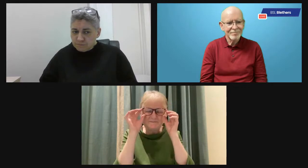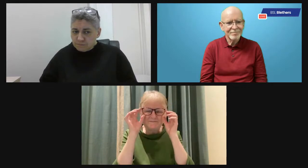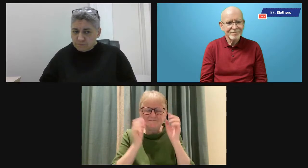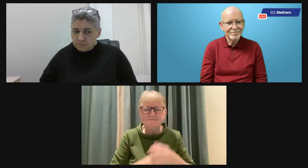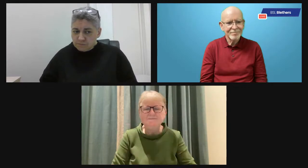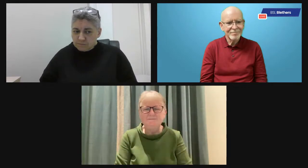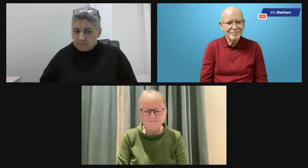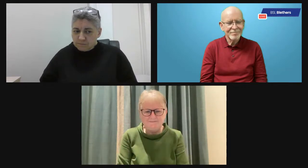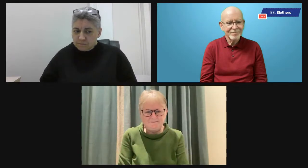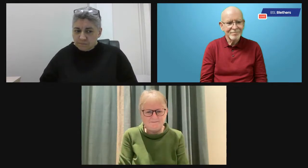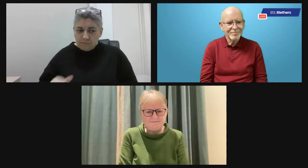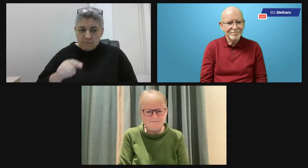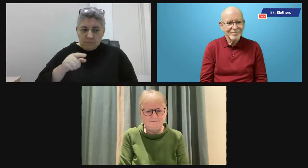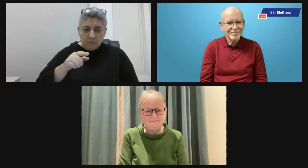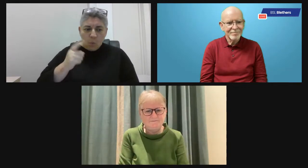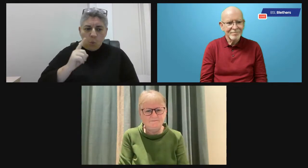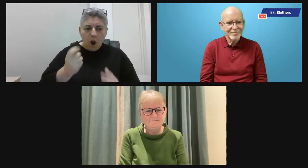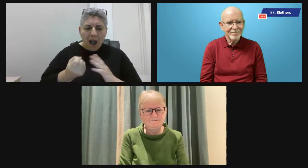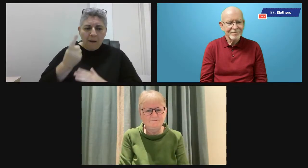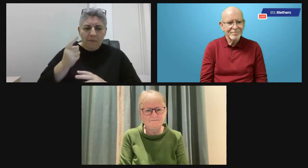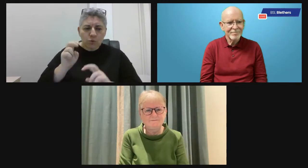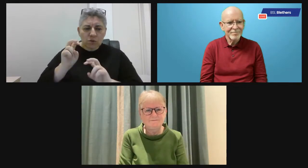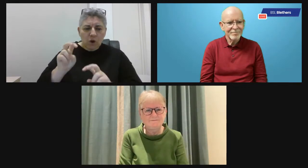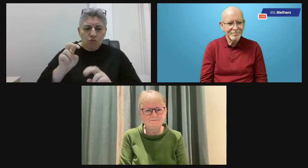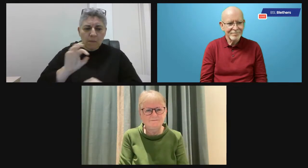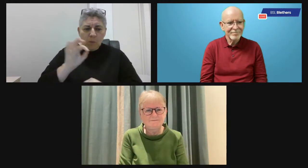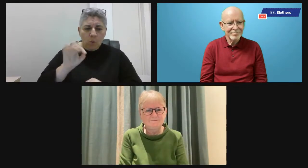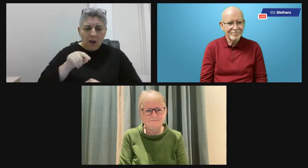see it quickly on our screen. It should come up.